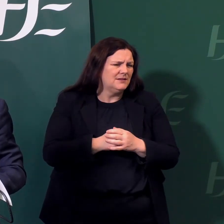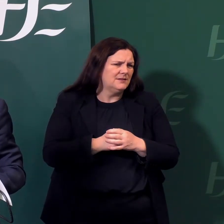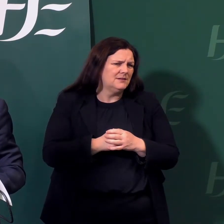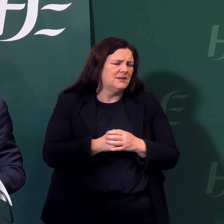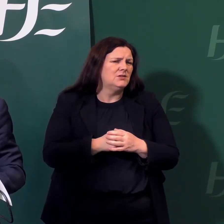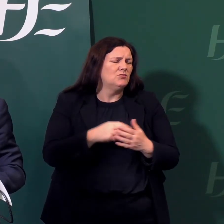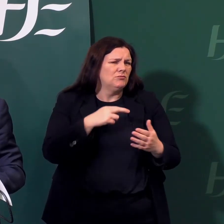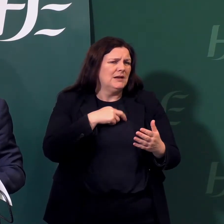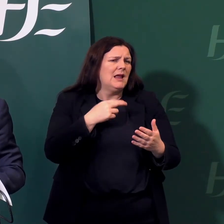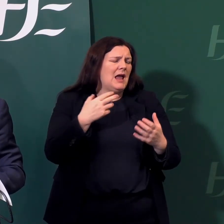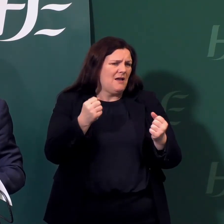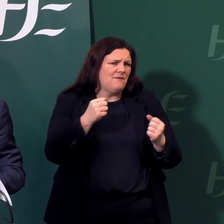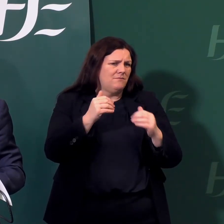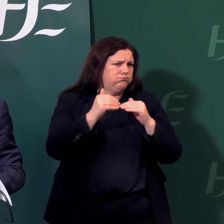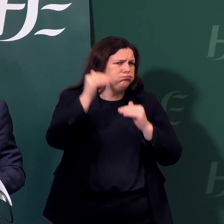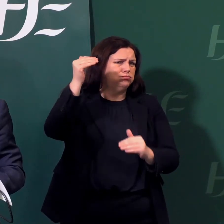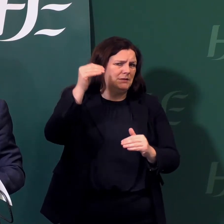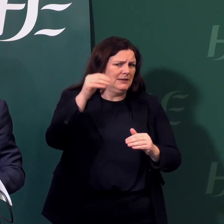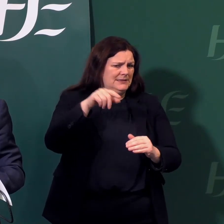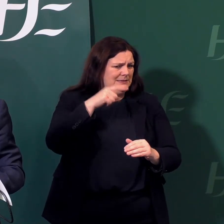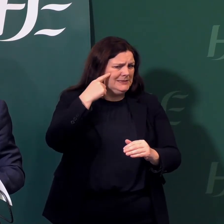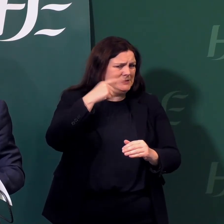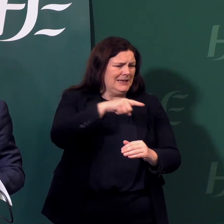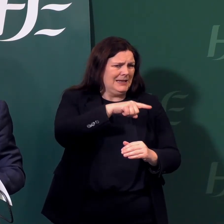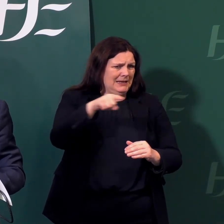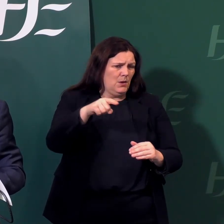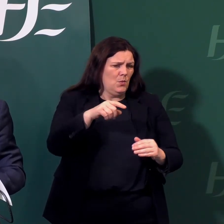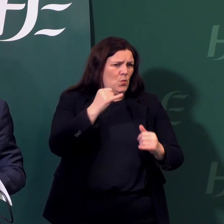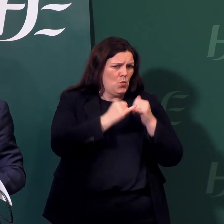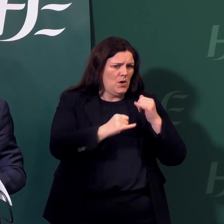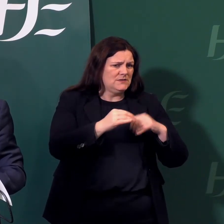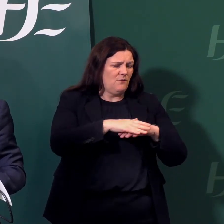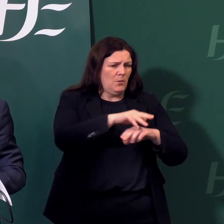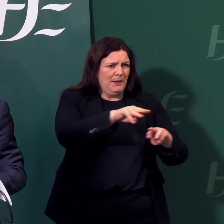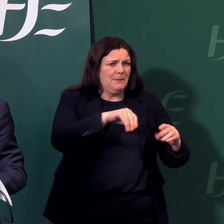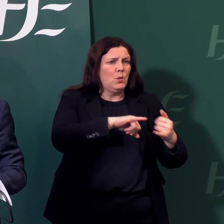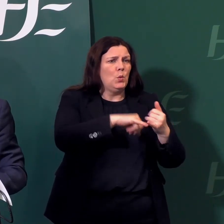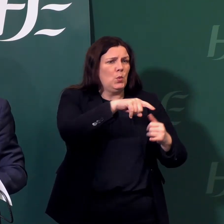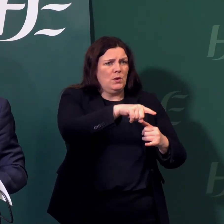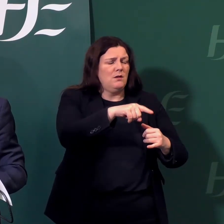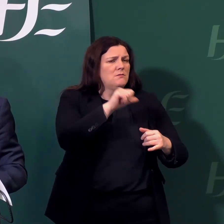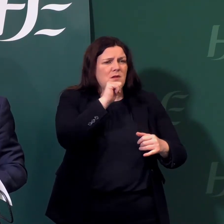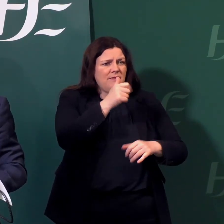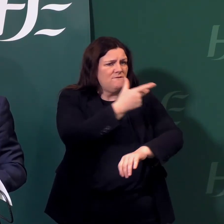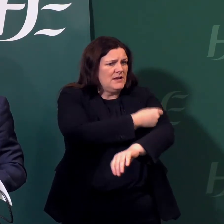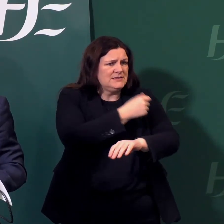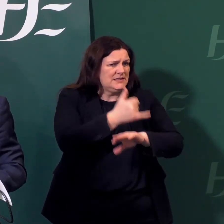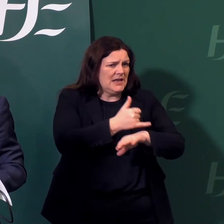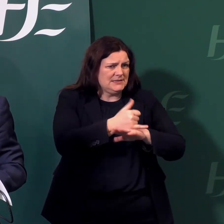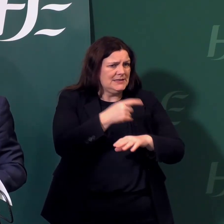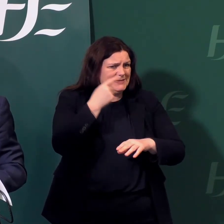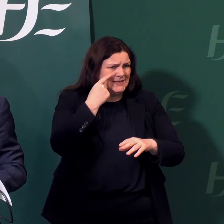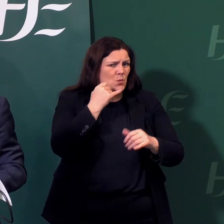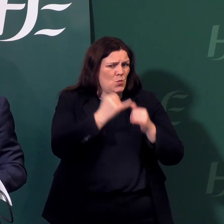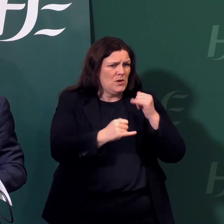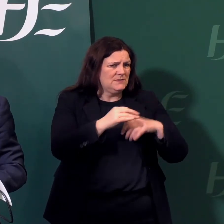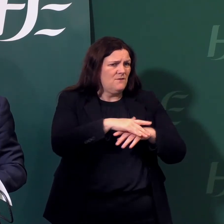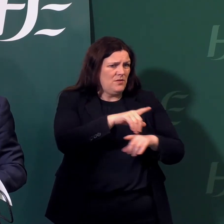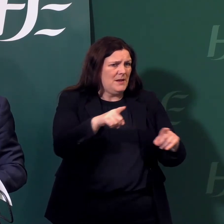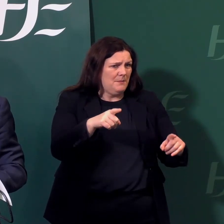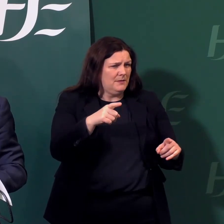disproportionate impacts of unvaccinated population on the healthcare system overall. And if you just